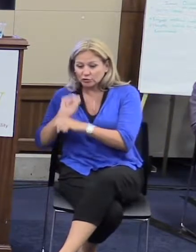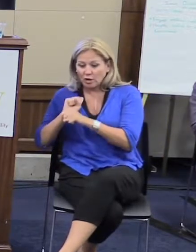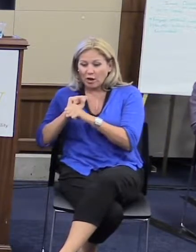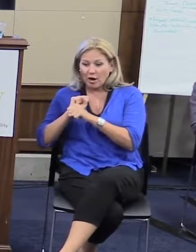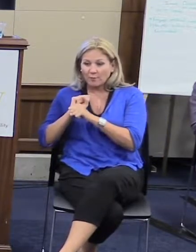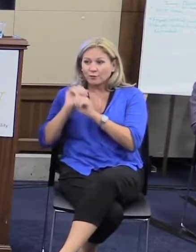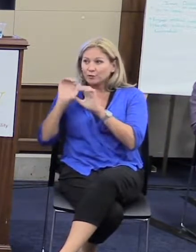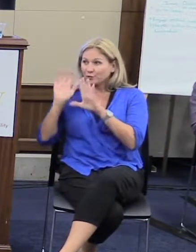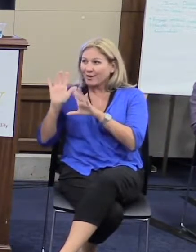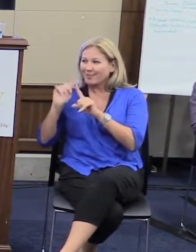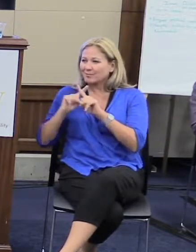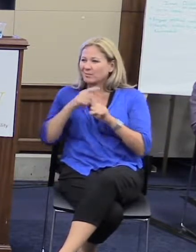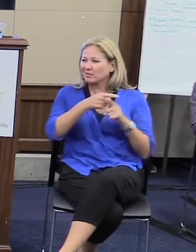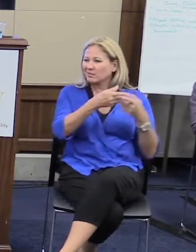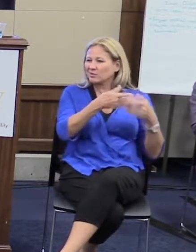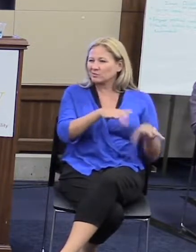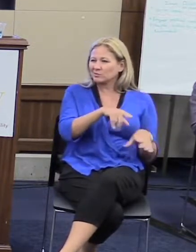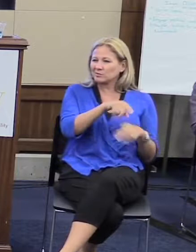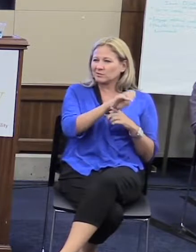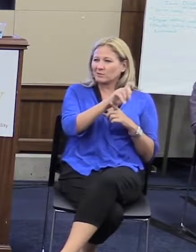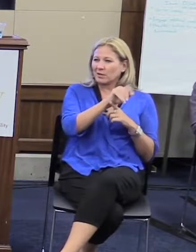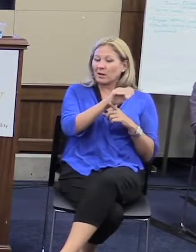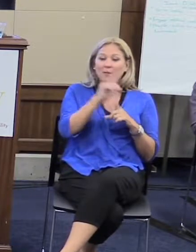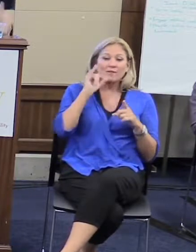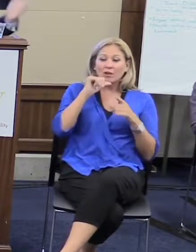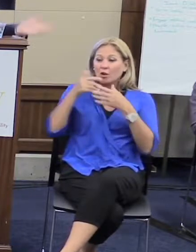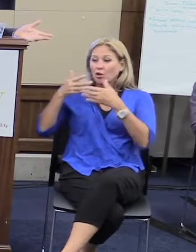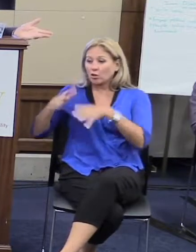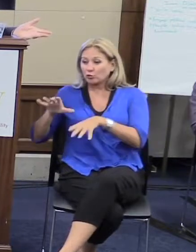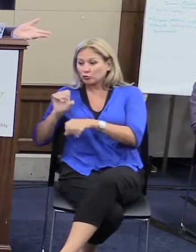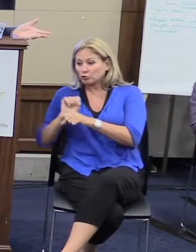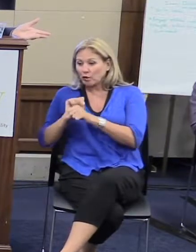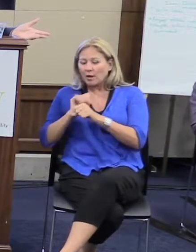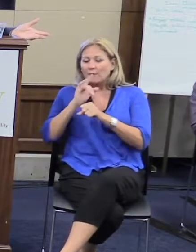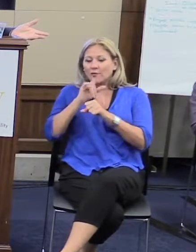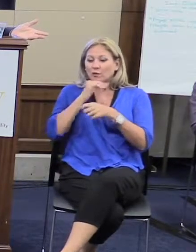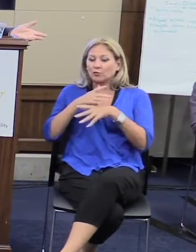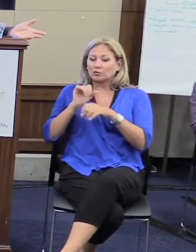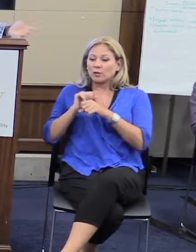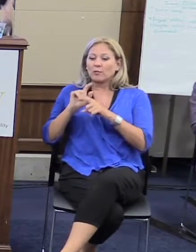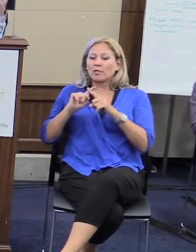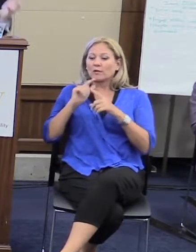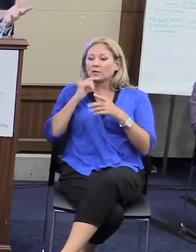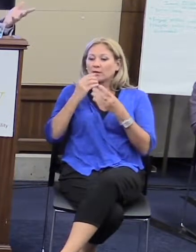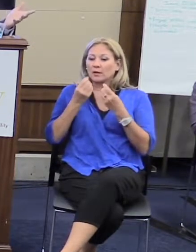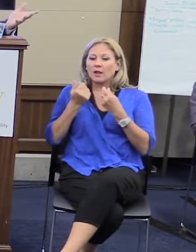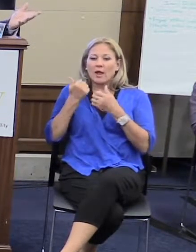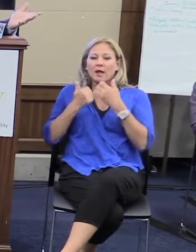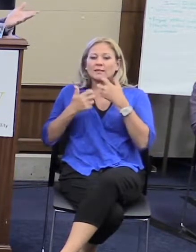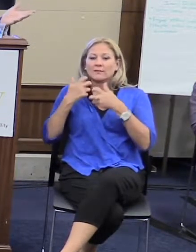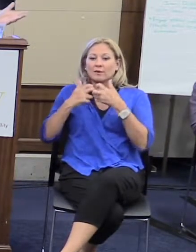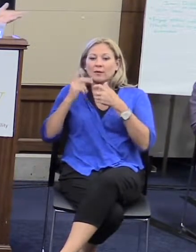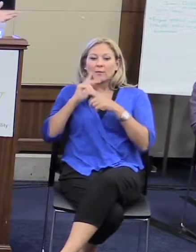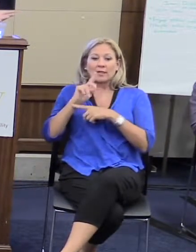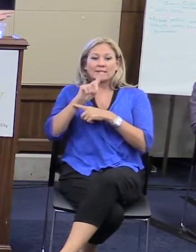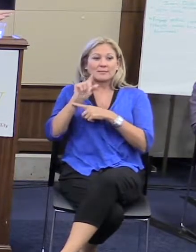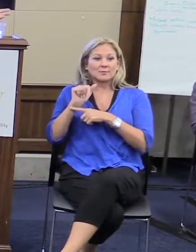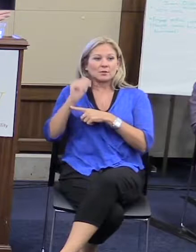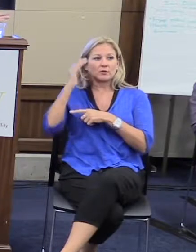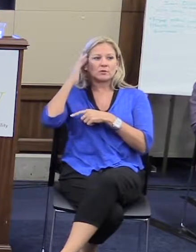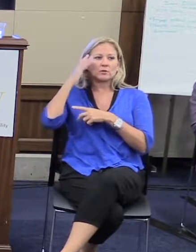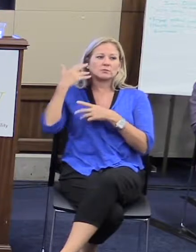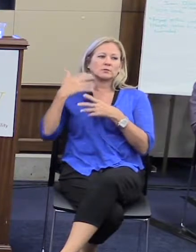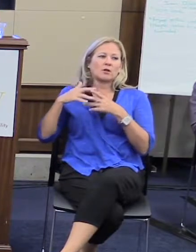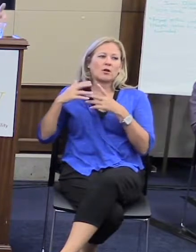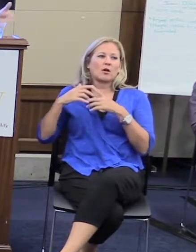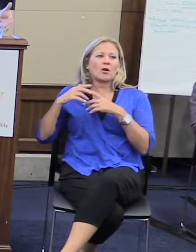lose your Medicare. But if you then lose your job, meaning it doesn't work out, the difficulty is everyone in the disability community knows the